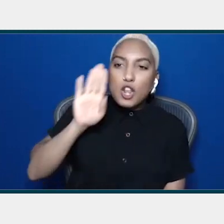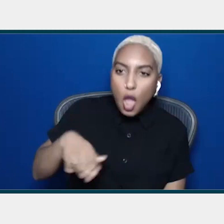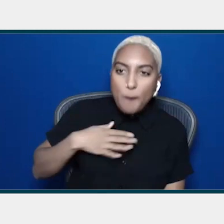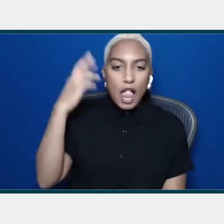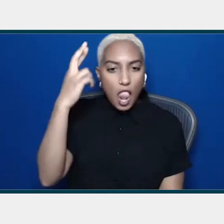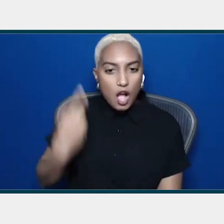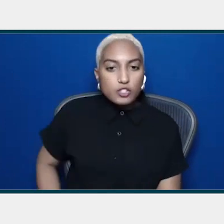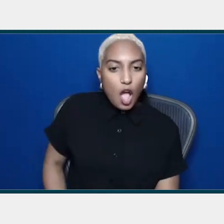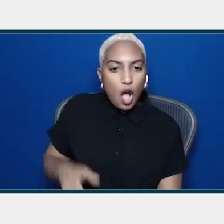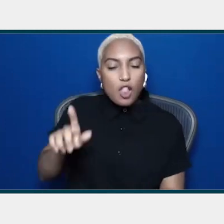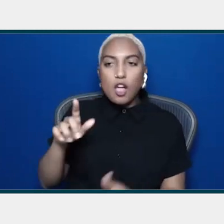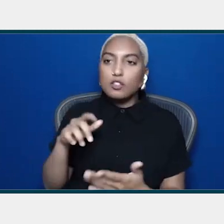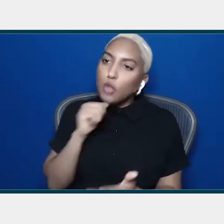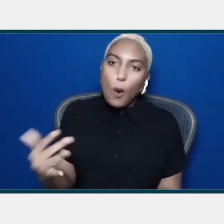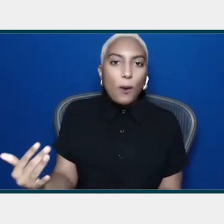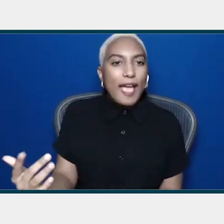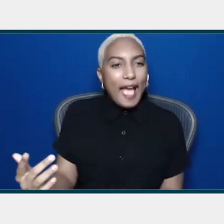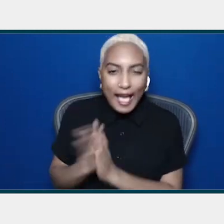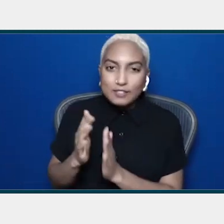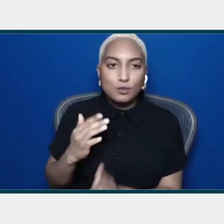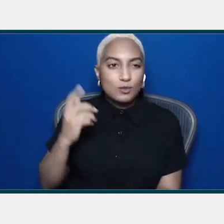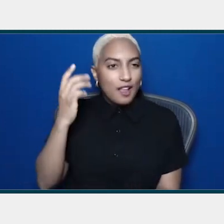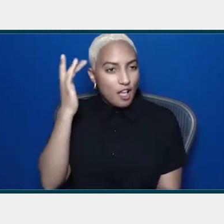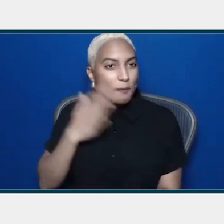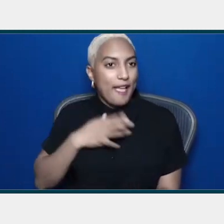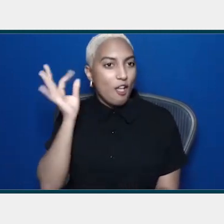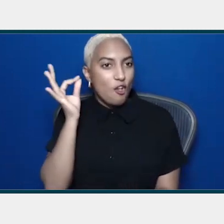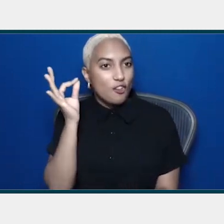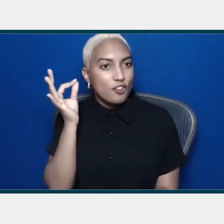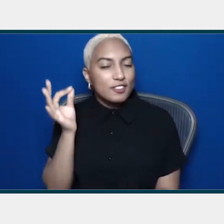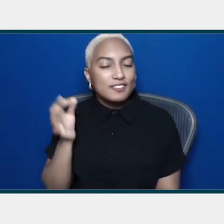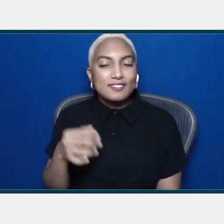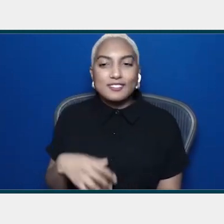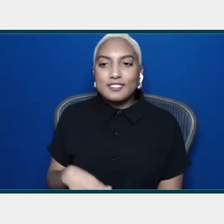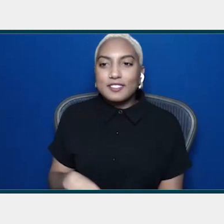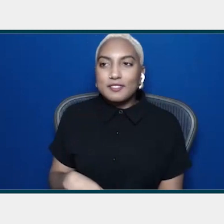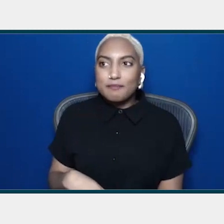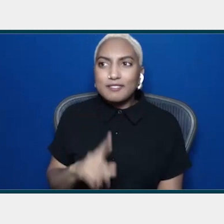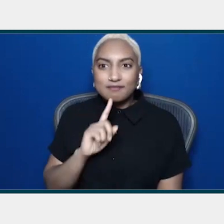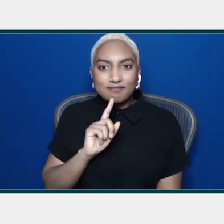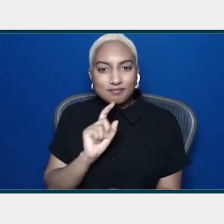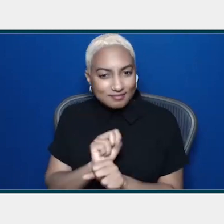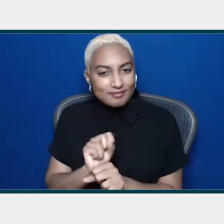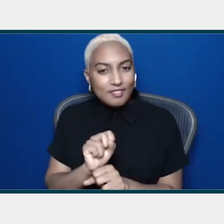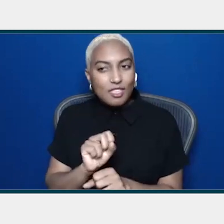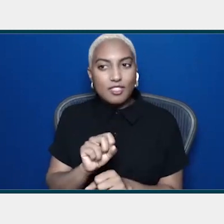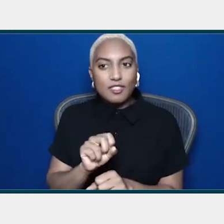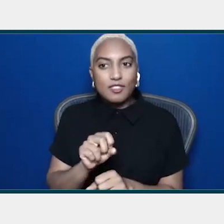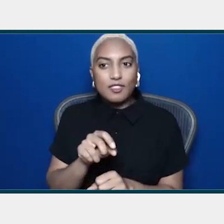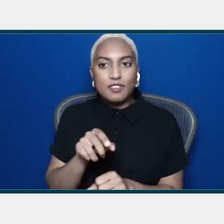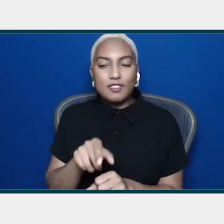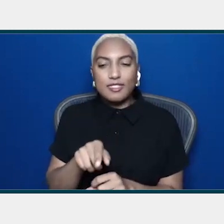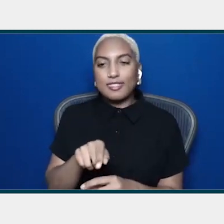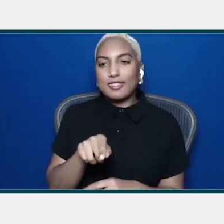practice that all of us can relate to of what it takes to